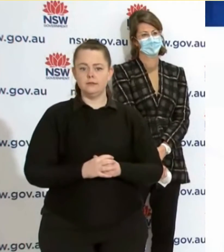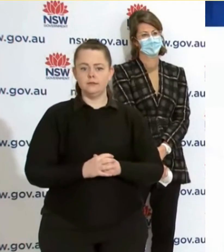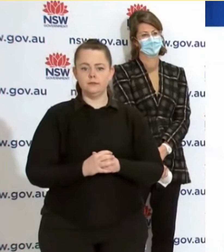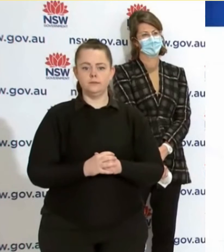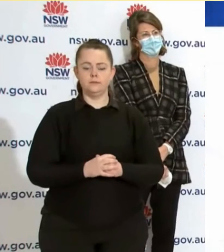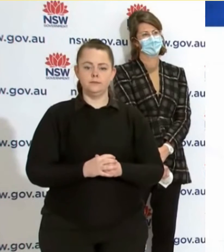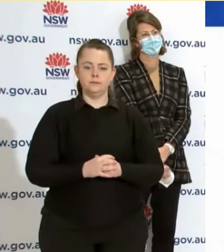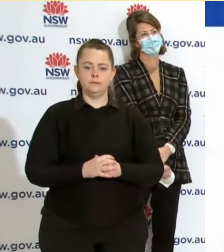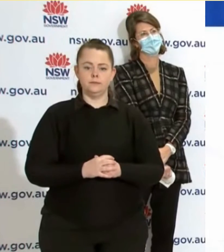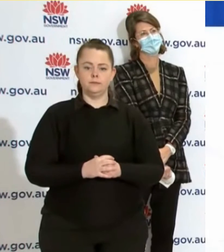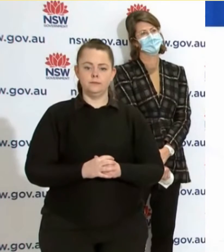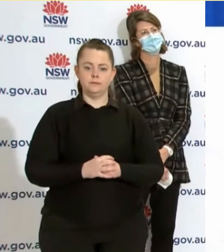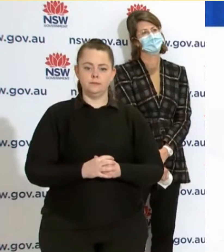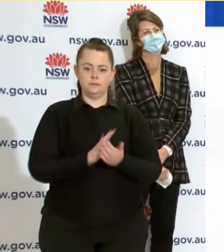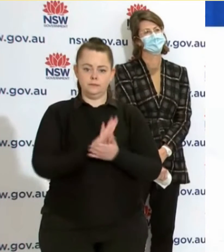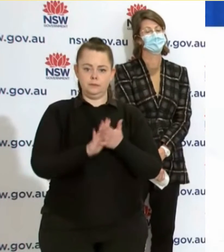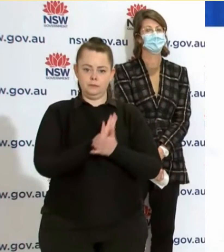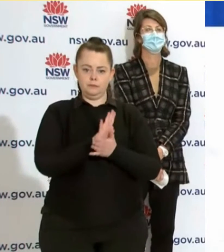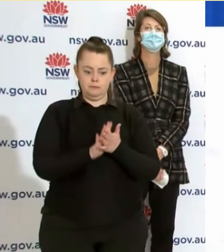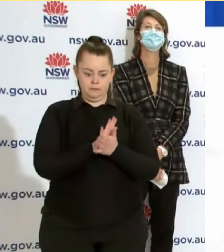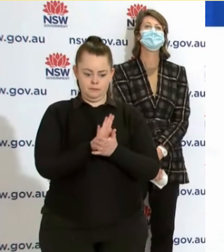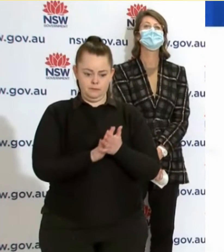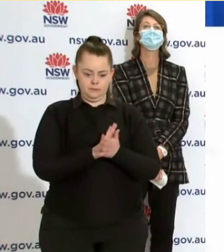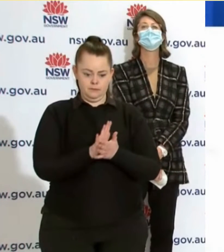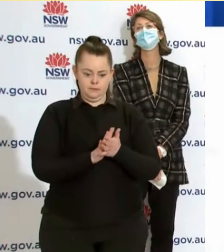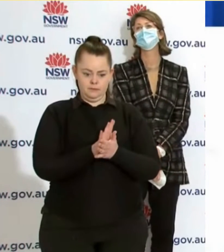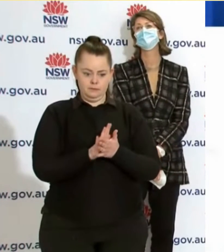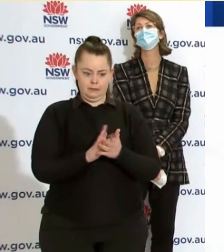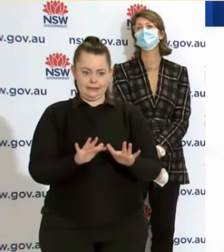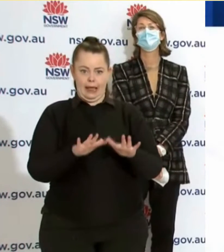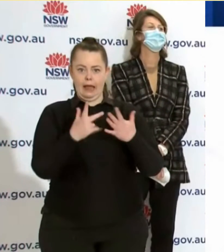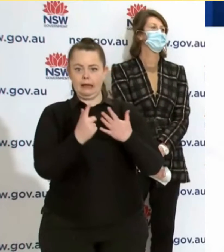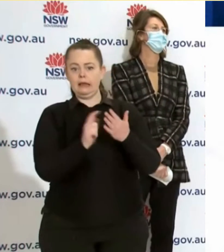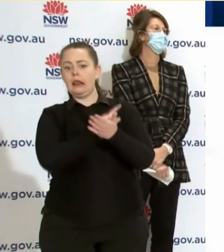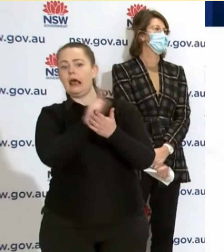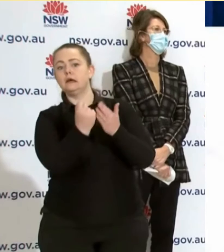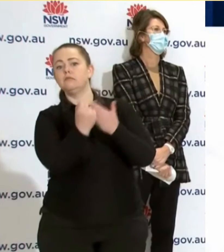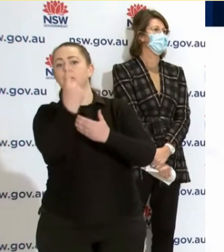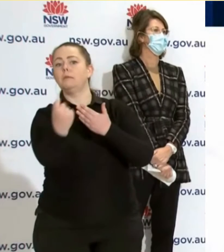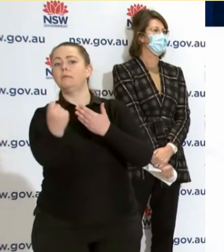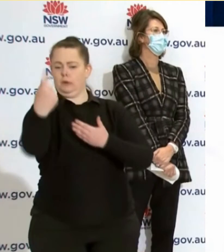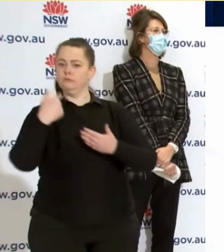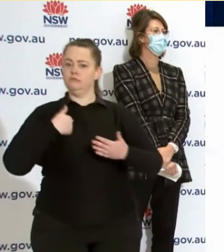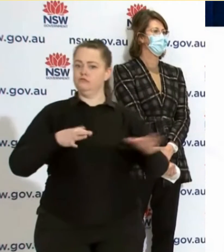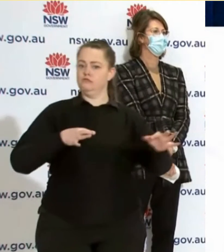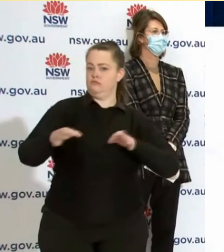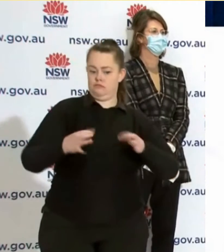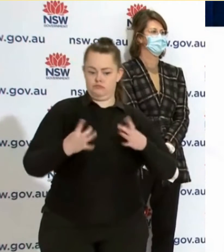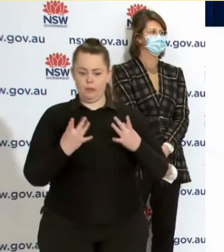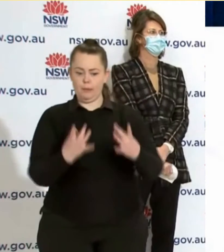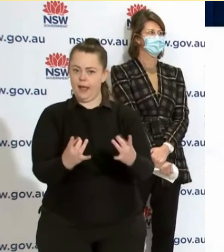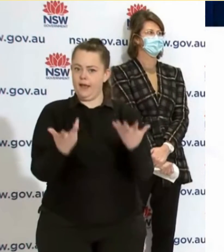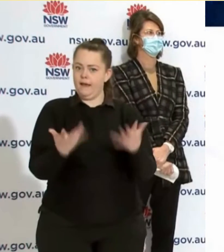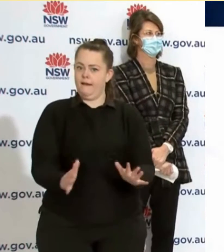at least we are ready to confront whatever comes our way as opposed to other states who've not had to deal with this